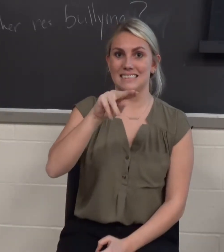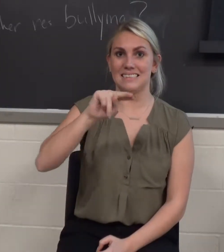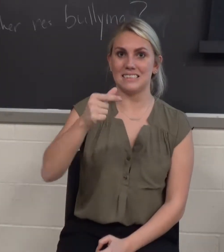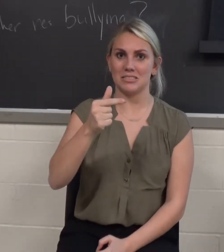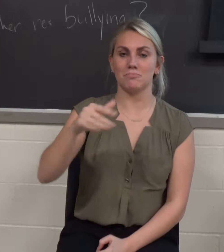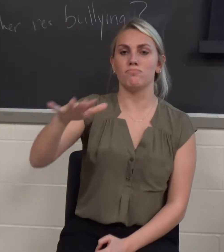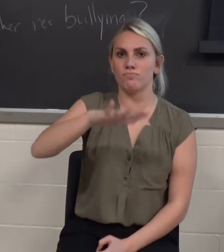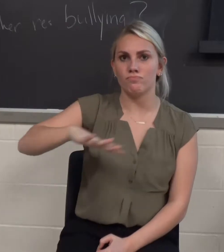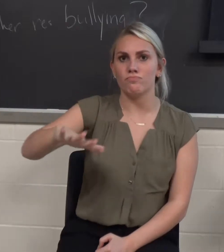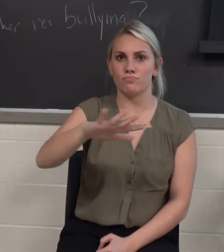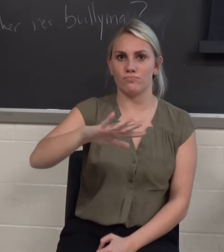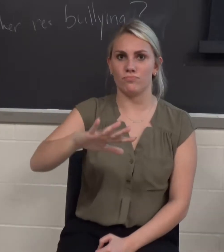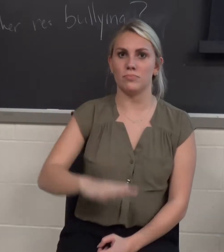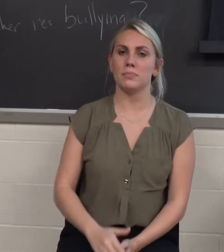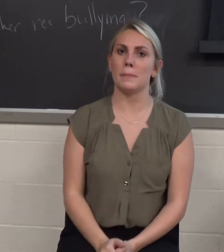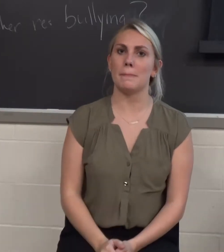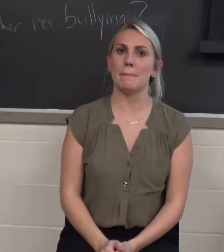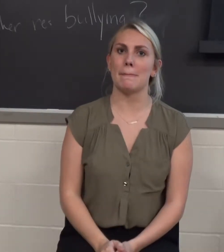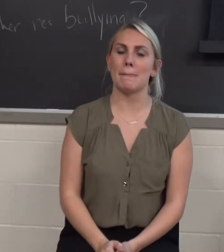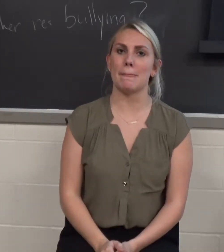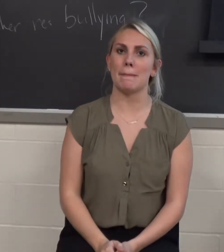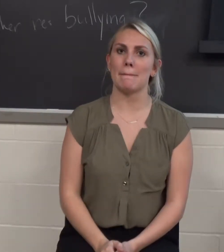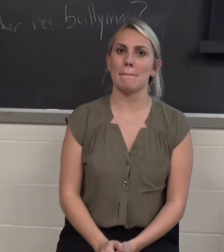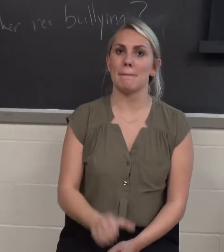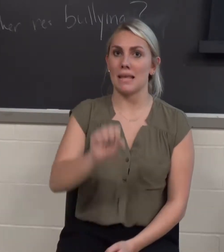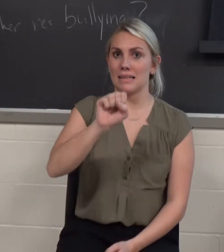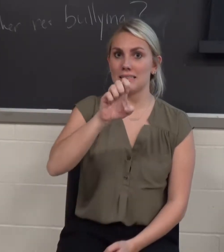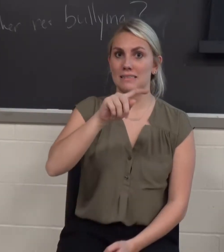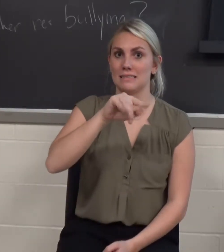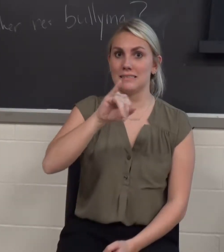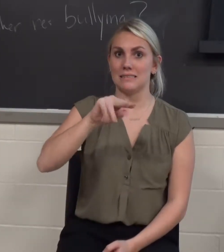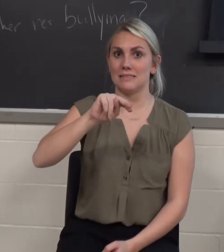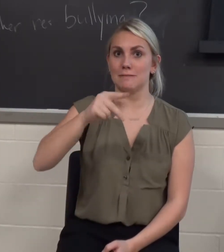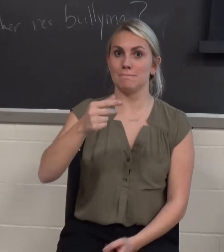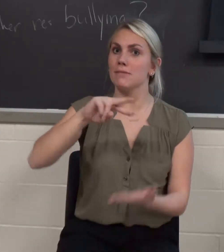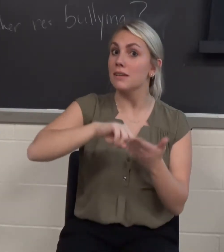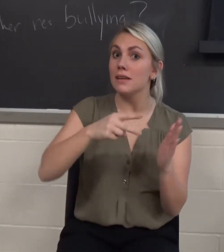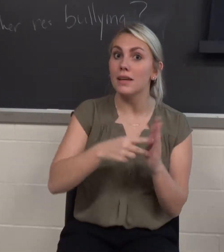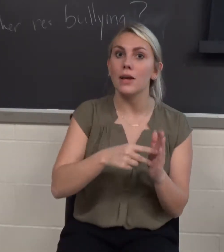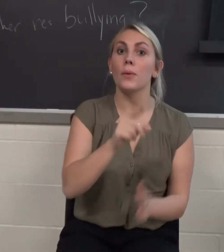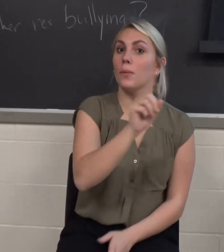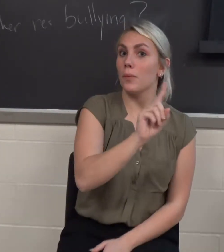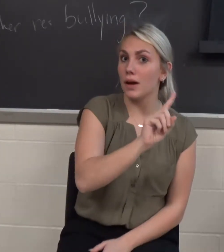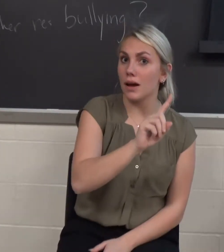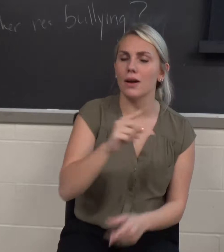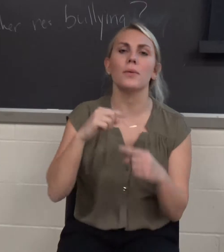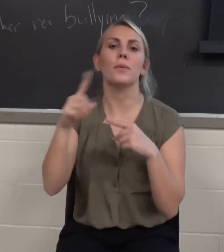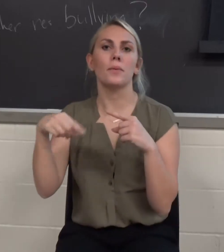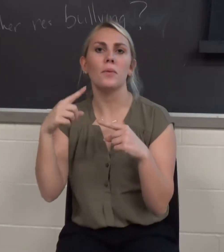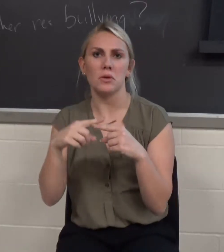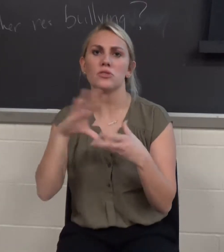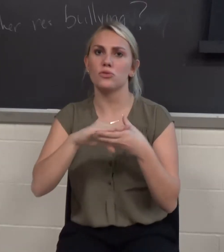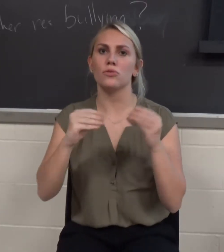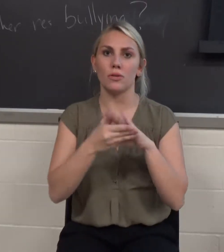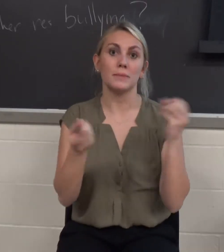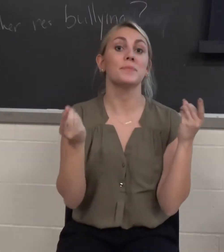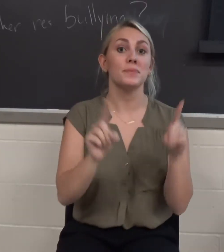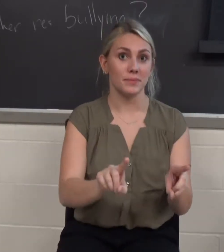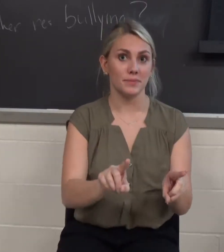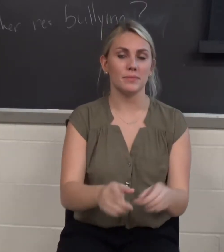Setting is where and when a story is. Okay? So when you look